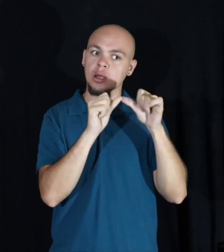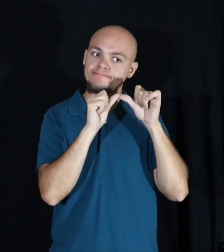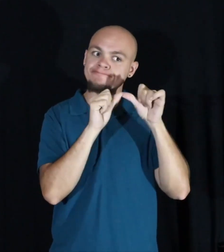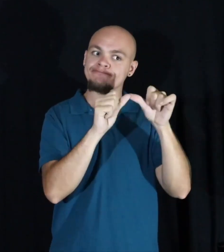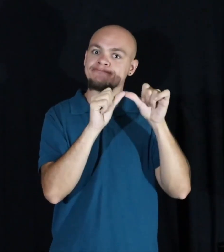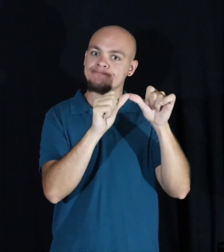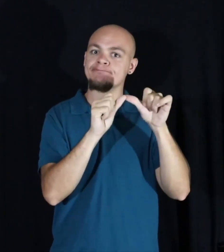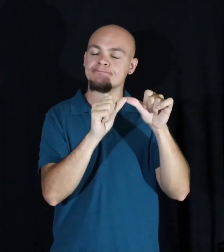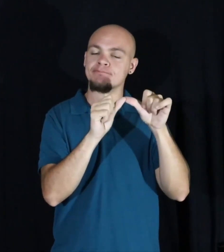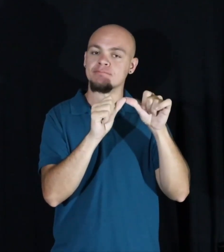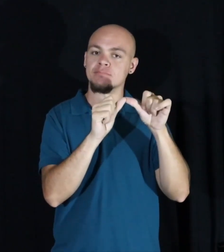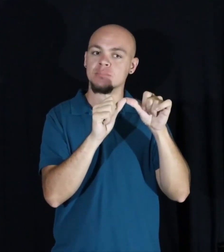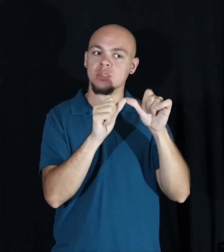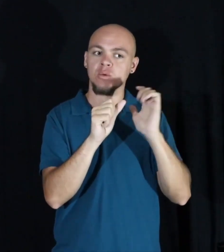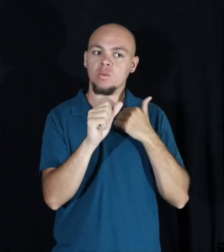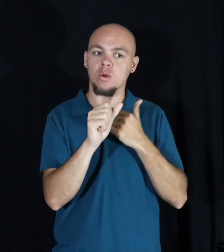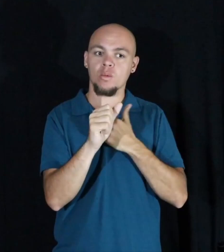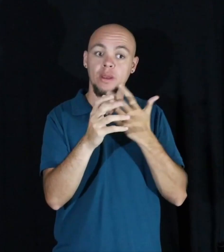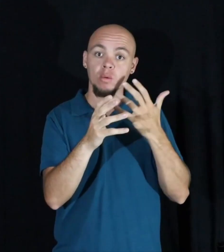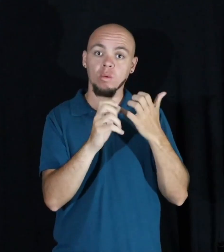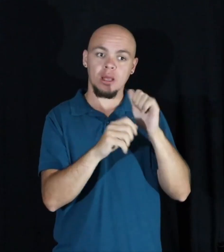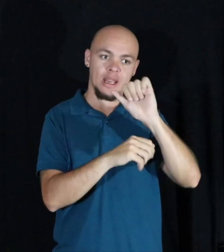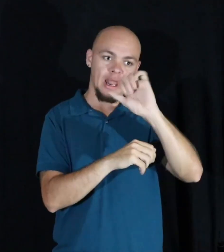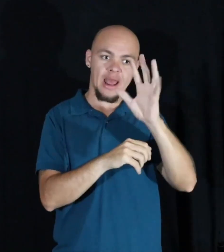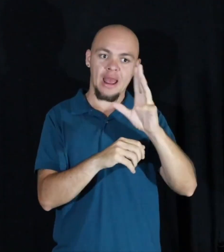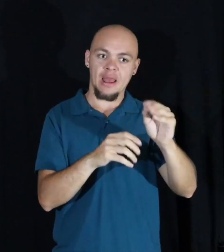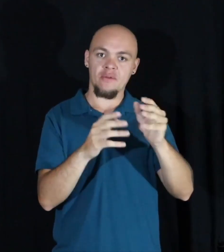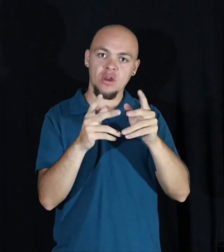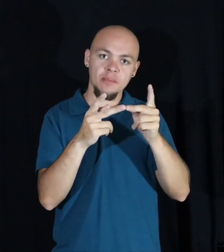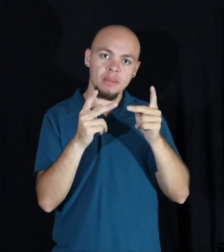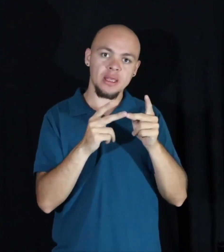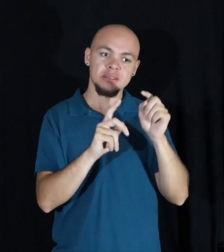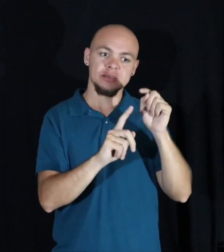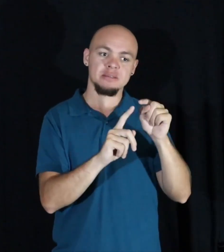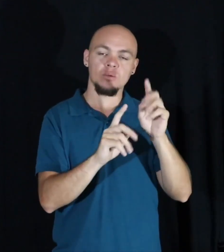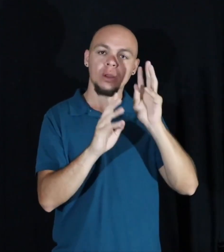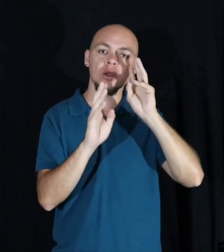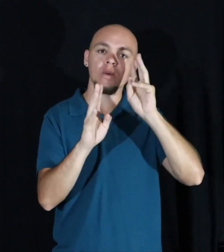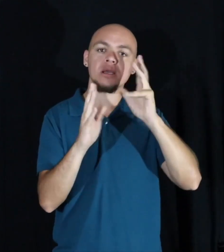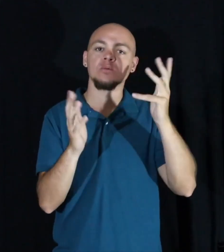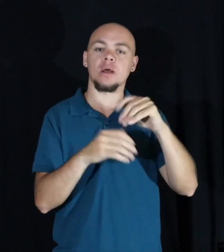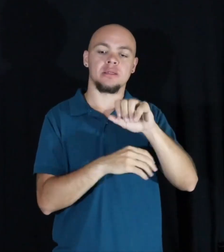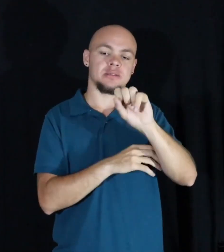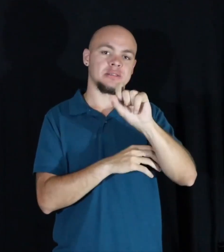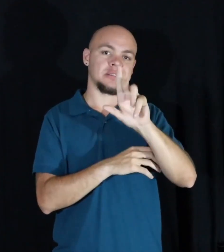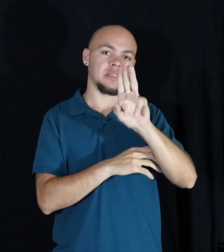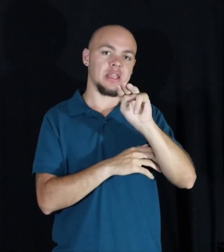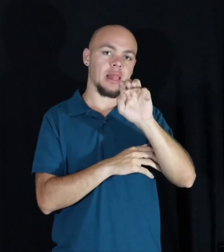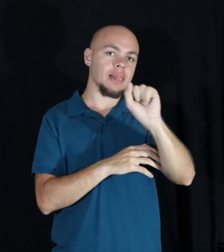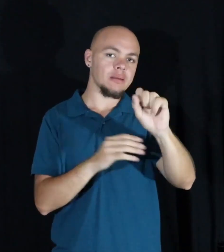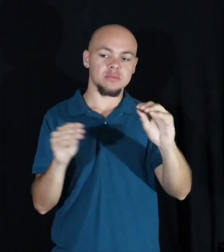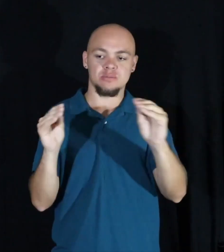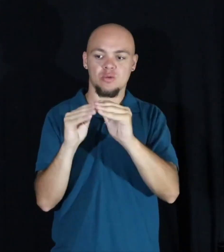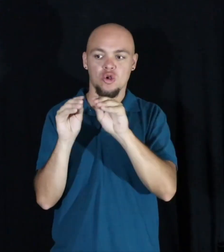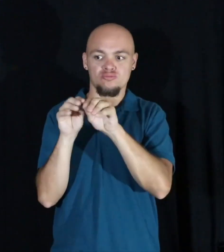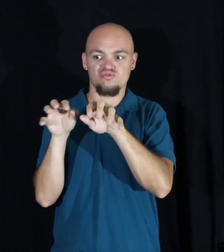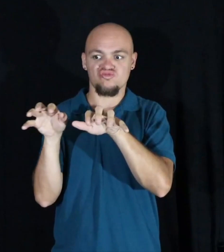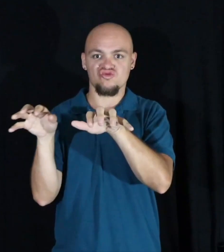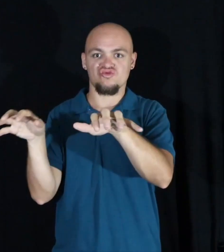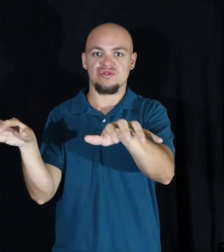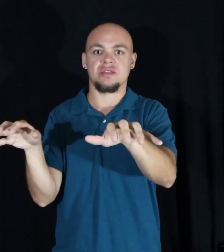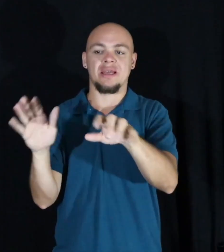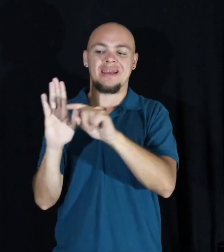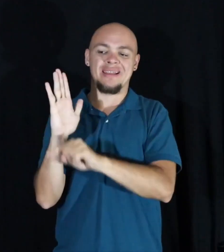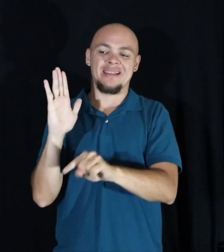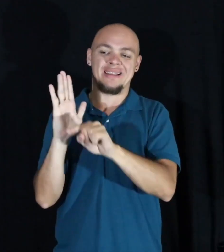what we desire for Africa and places like that, we'll have the creations of bigger slums and more negative